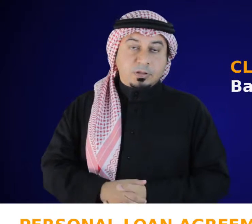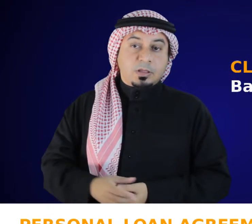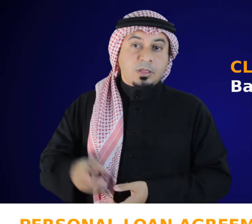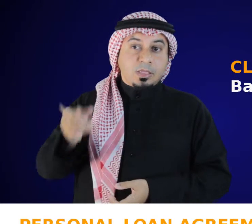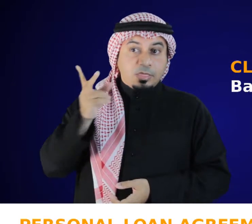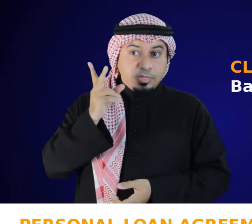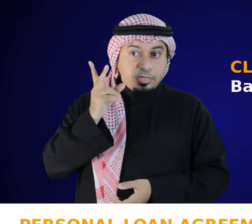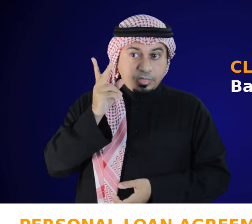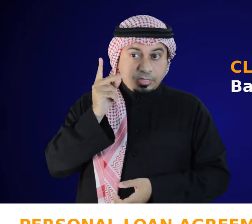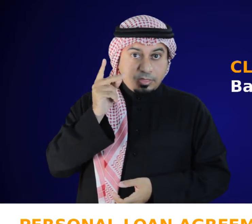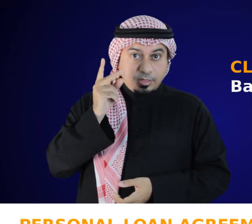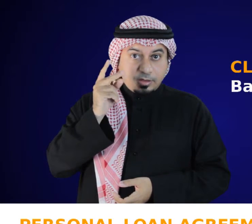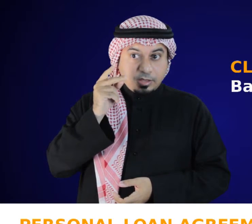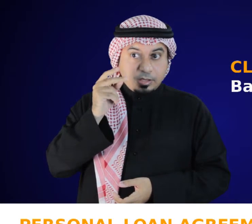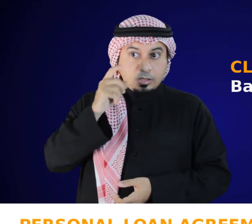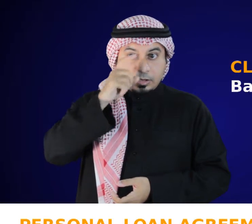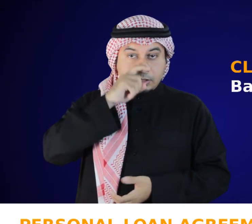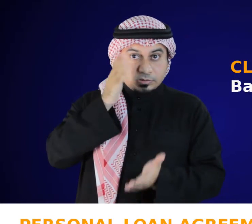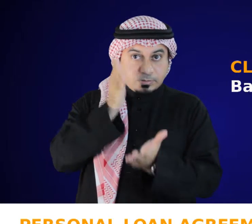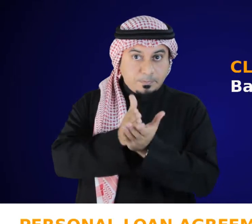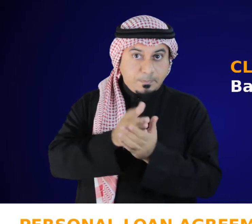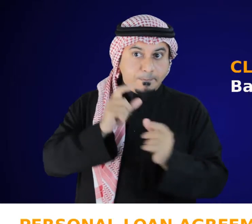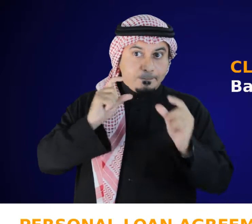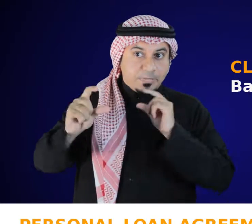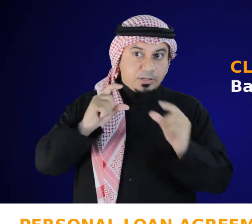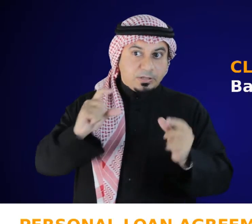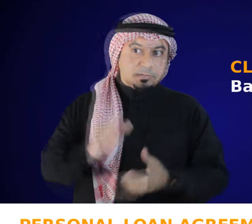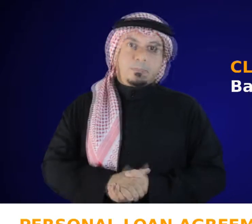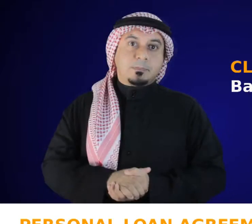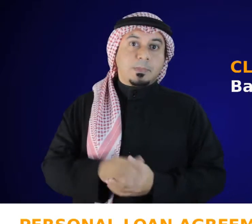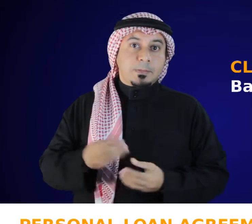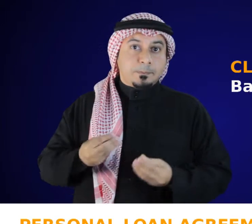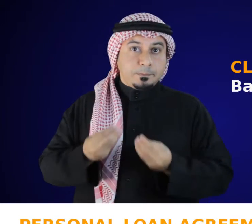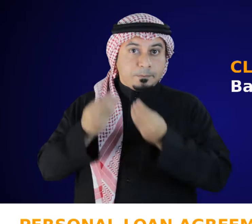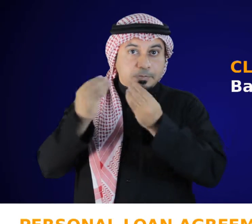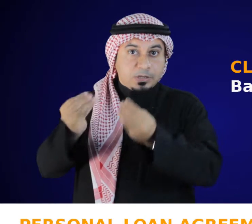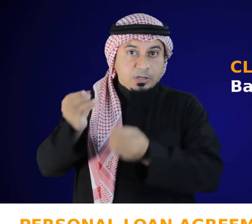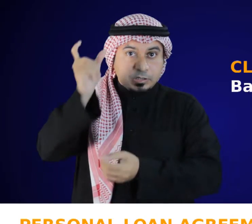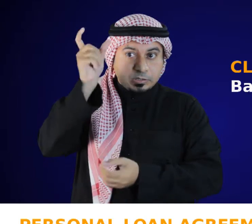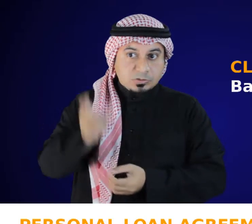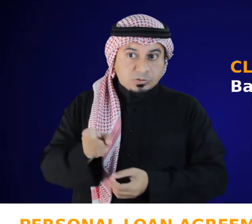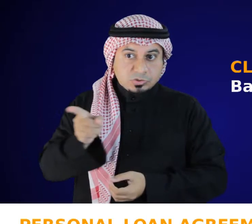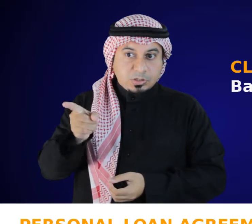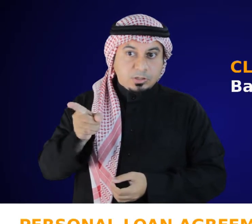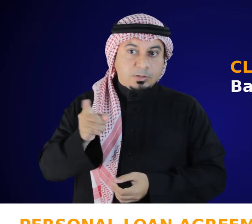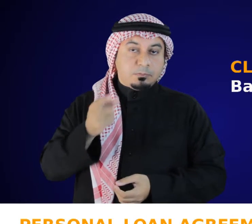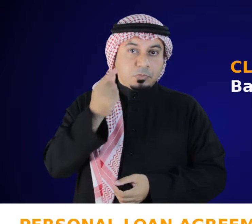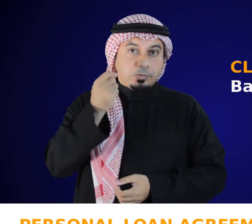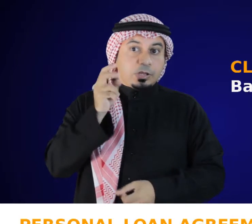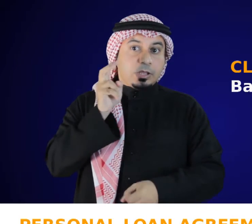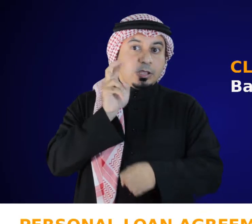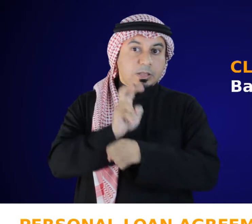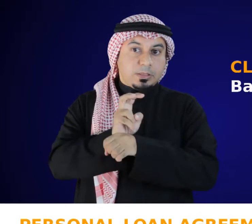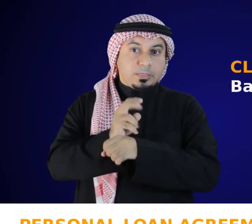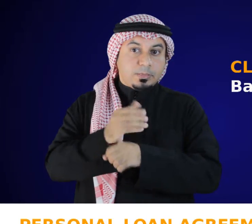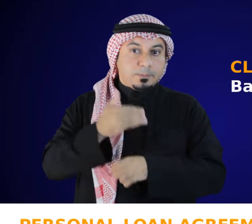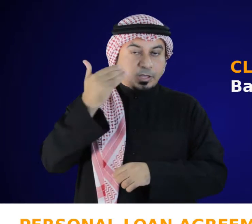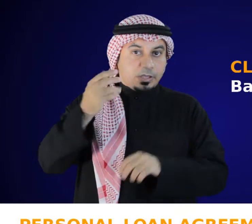Clause 2. Bank's obligations. To grant the loan amount to the client after confirmation of all terms